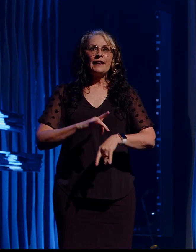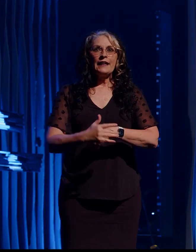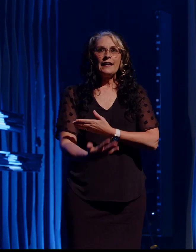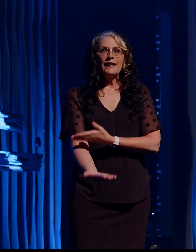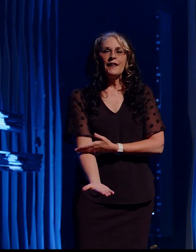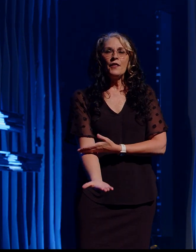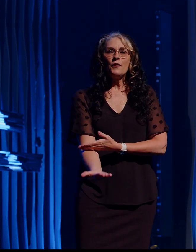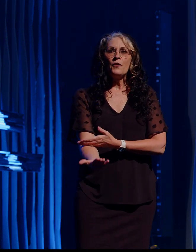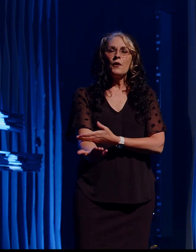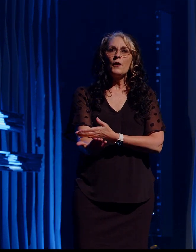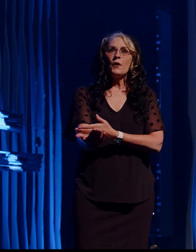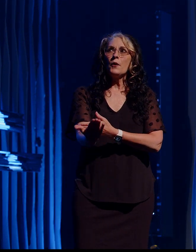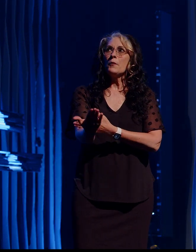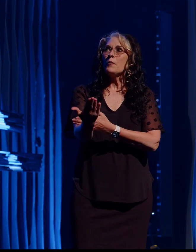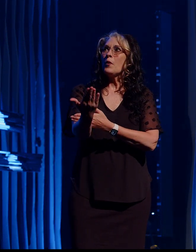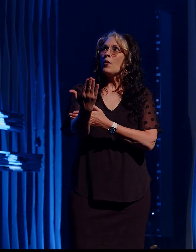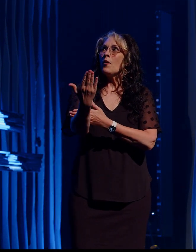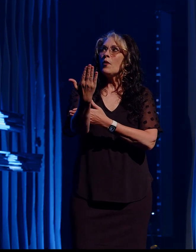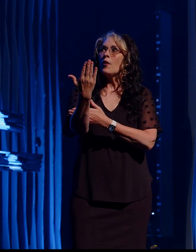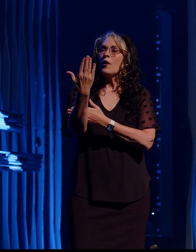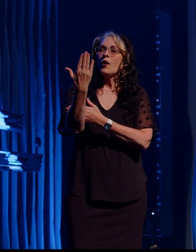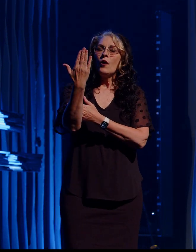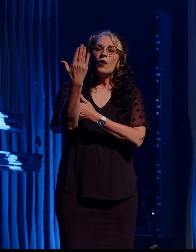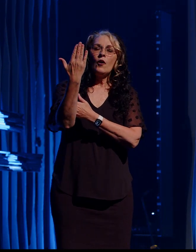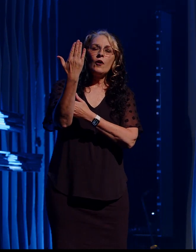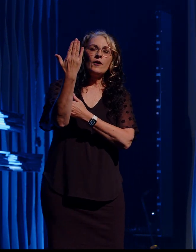early in the